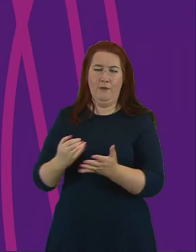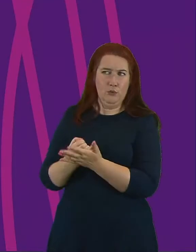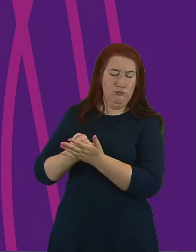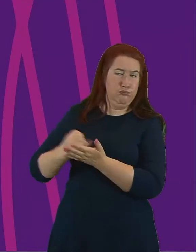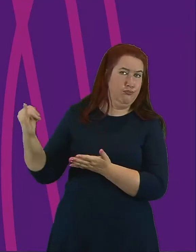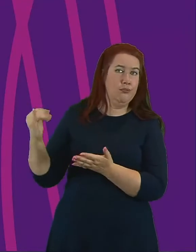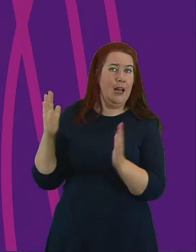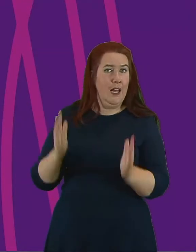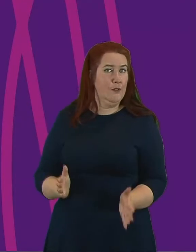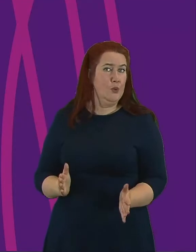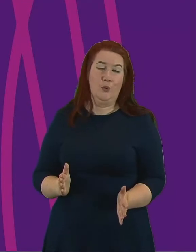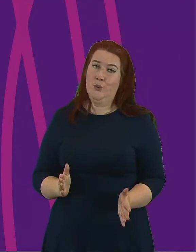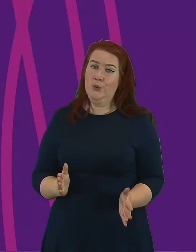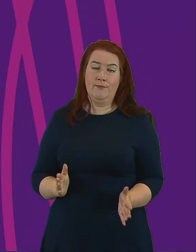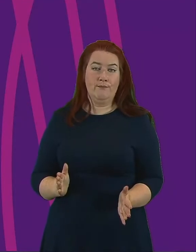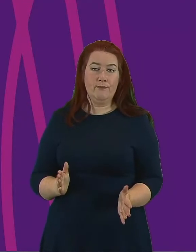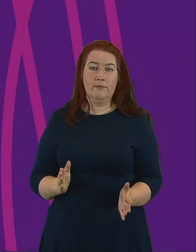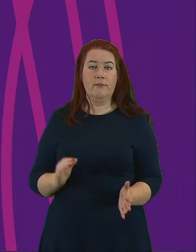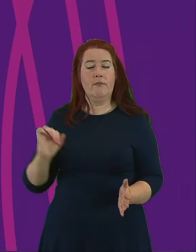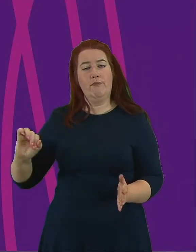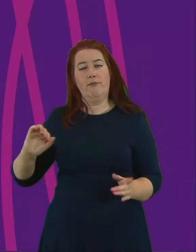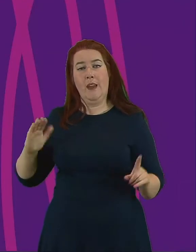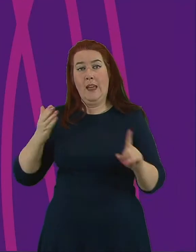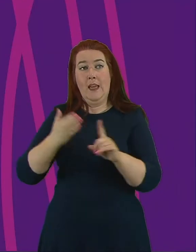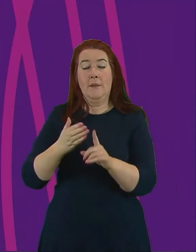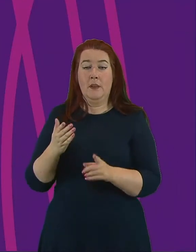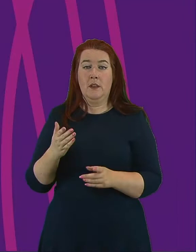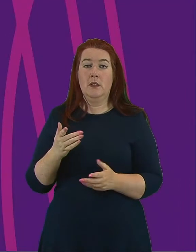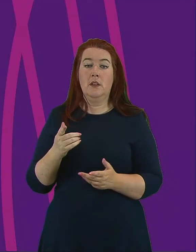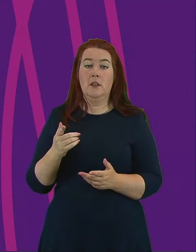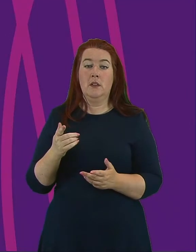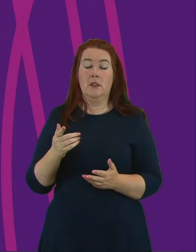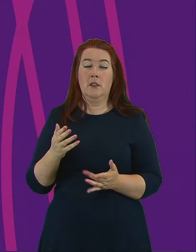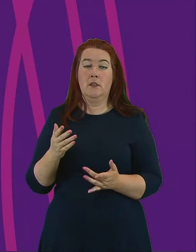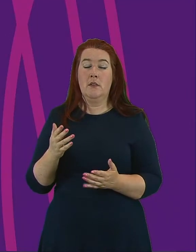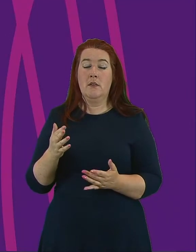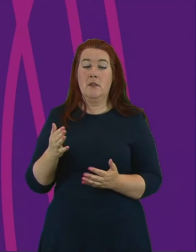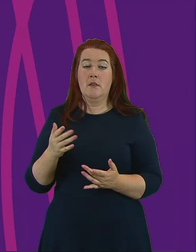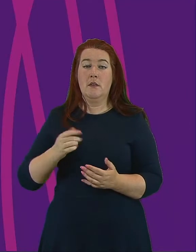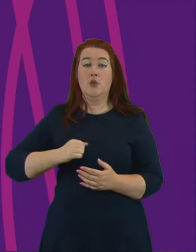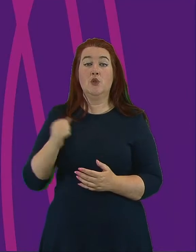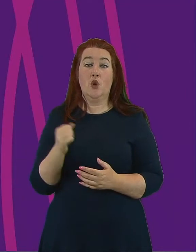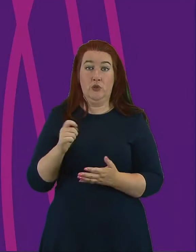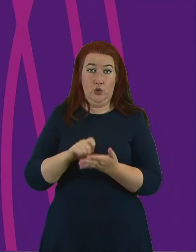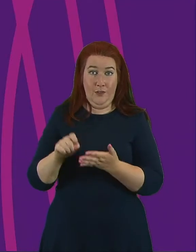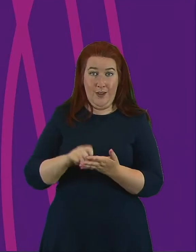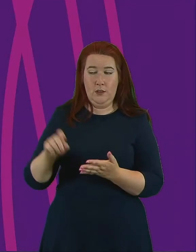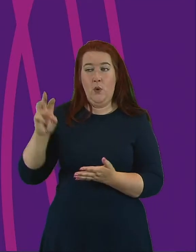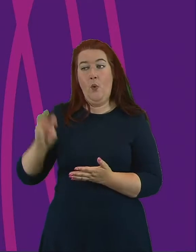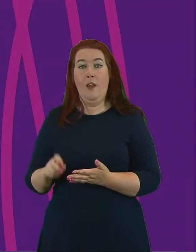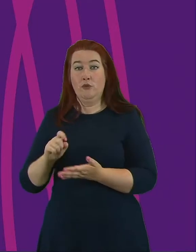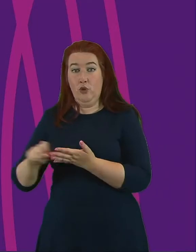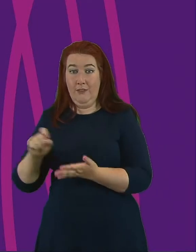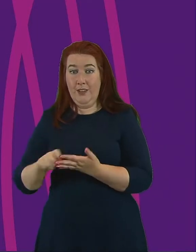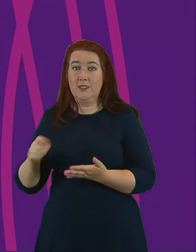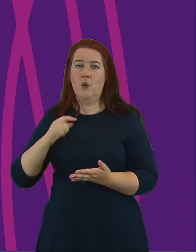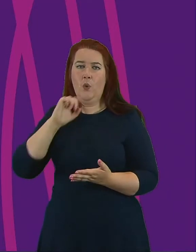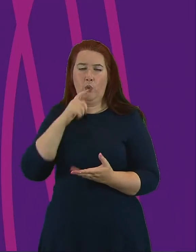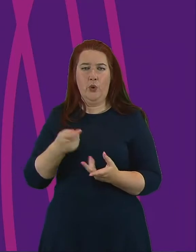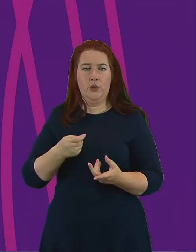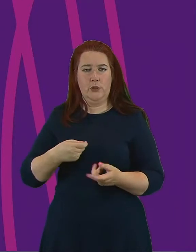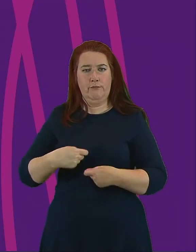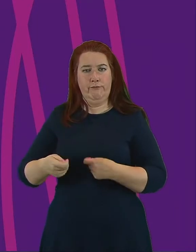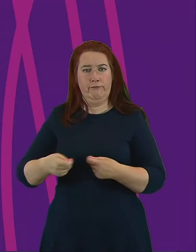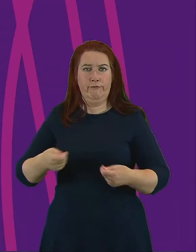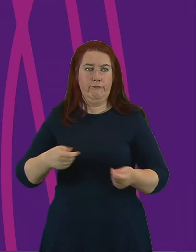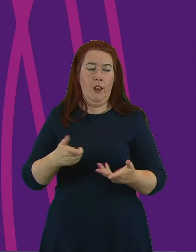The idea is that the Scotland office and the Welsh office would administer these funds, building an